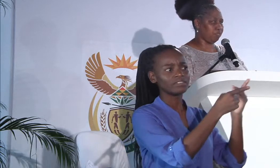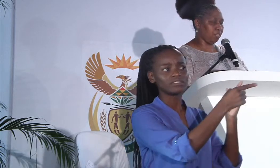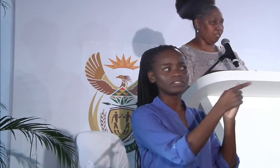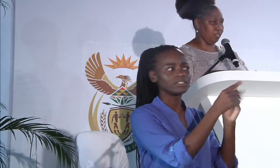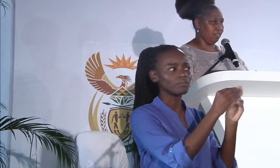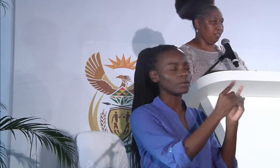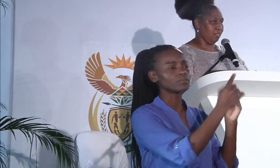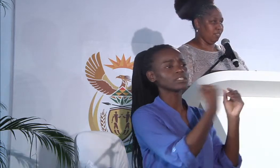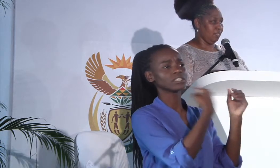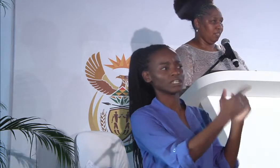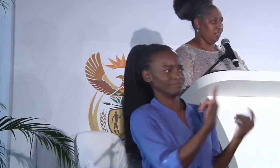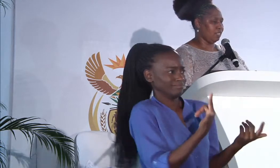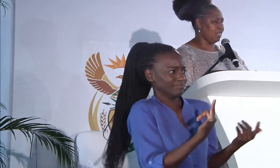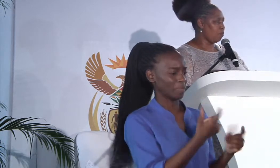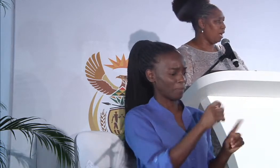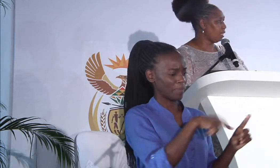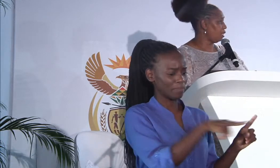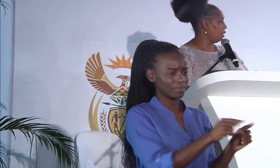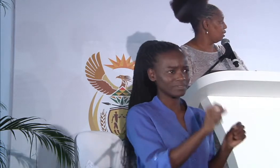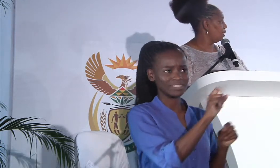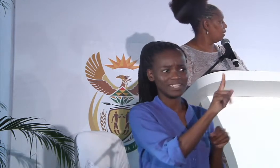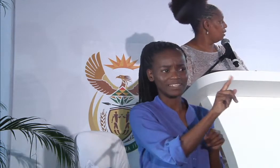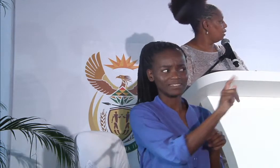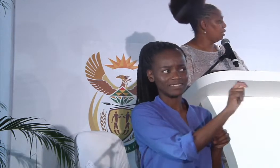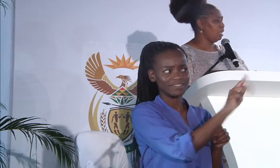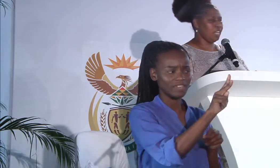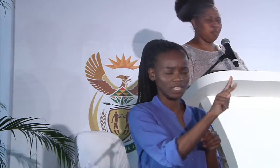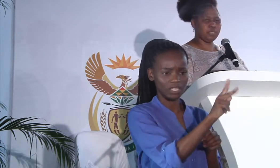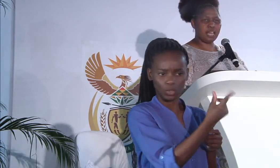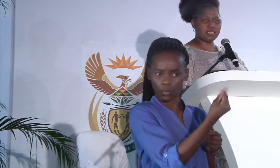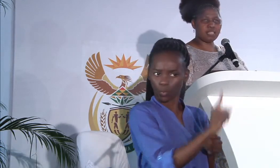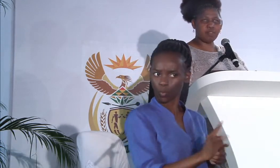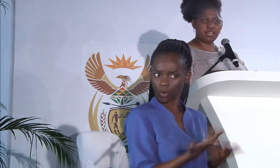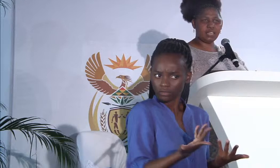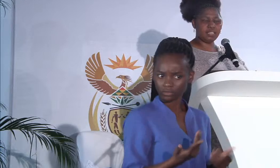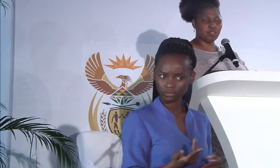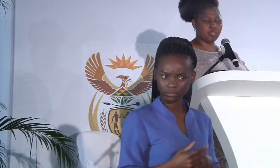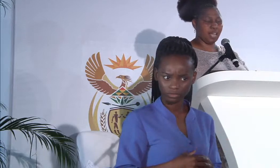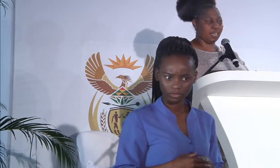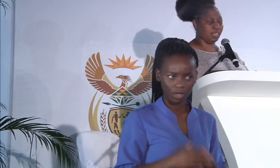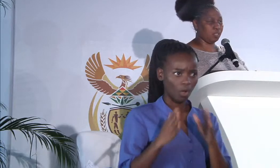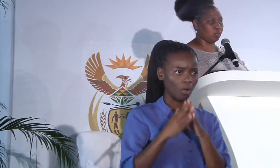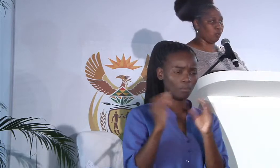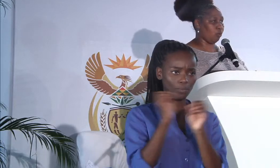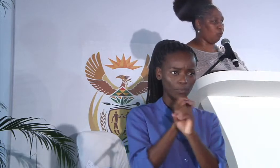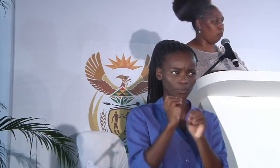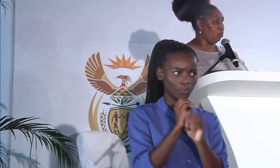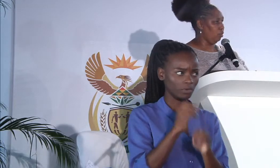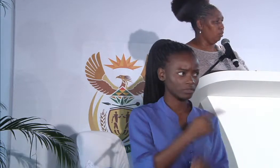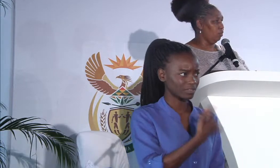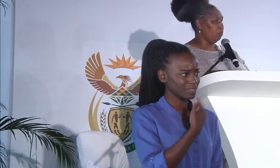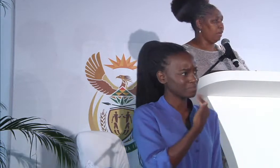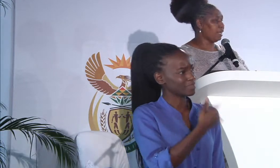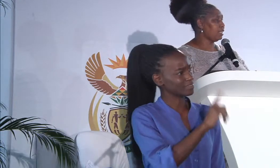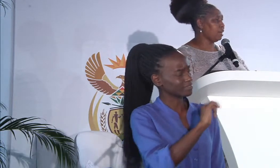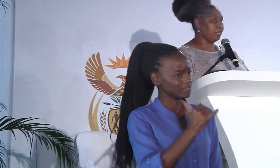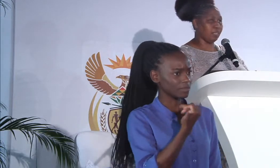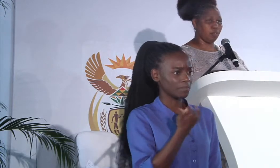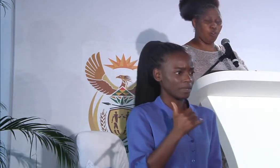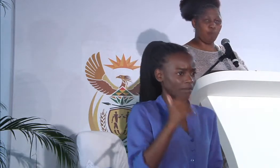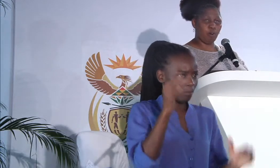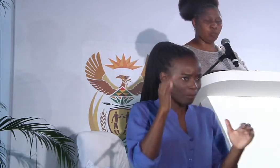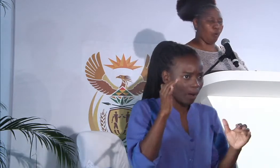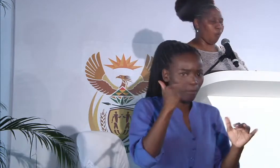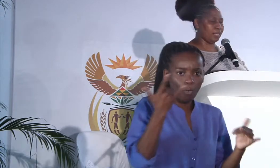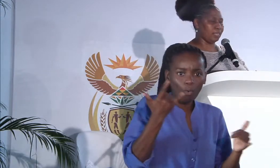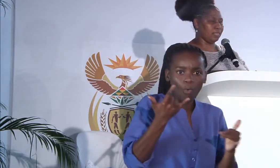TV? I was like, what? And besides, are they going to carry it on their heads or plug it up at the